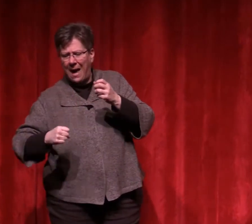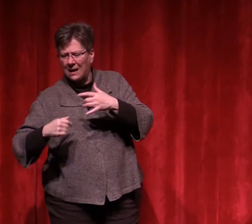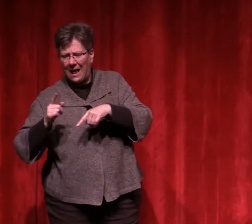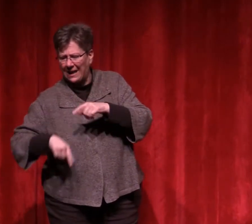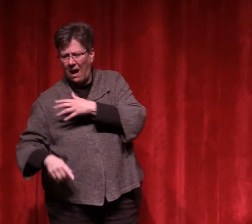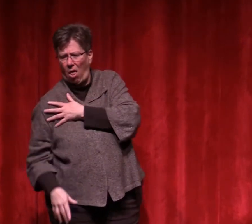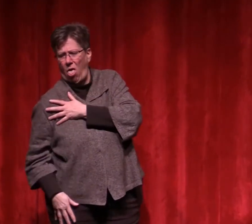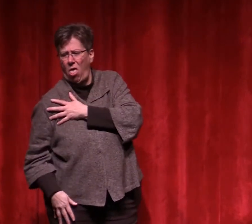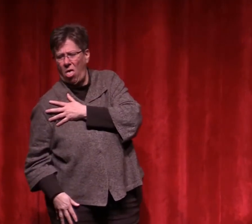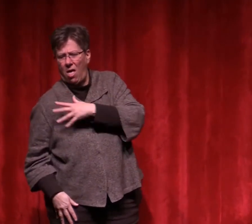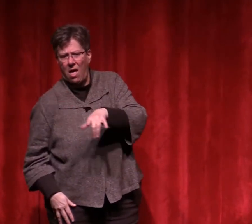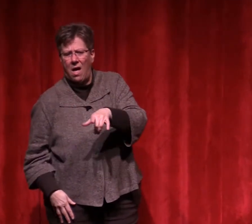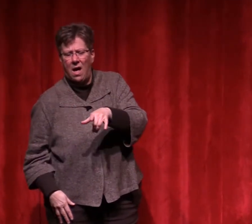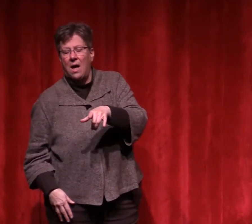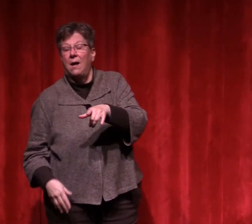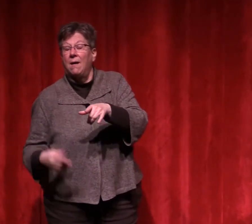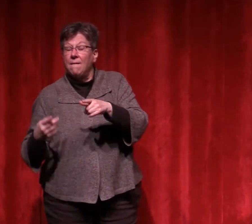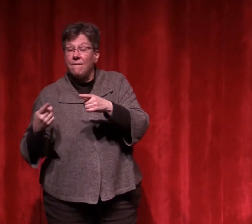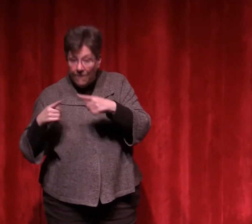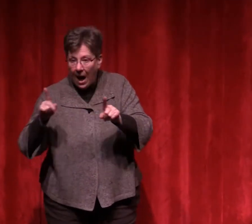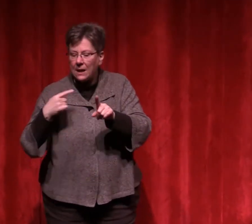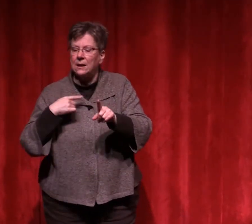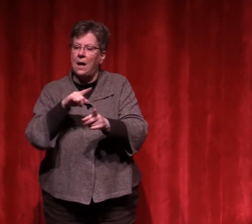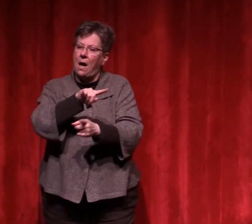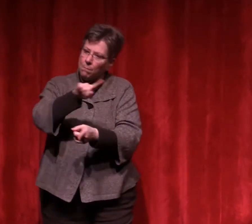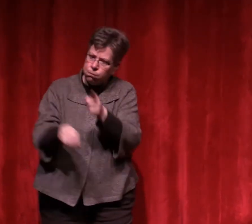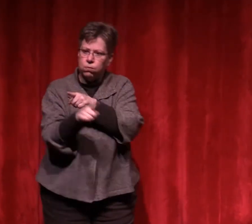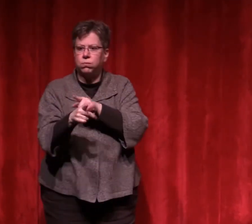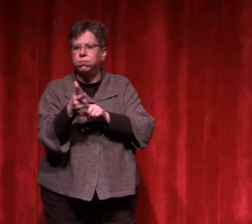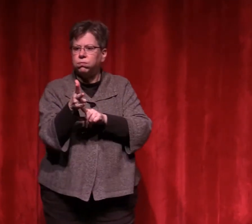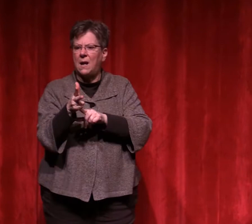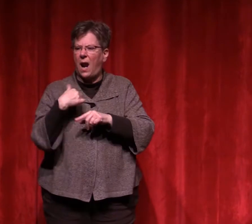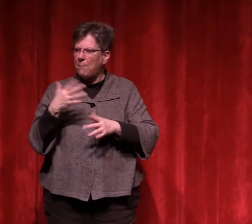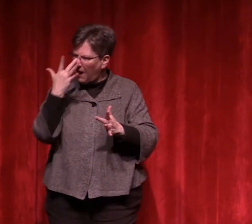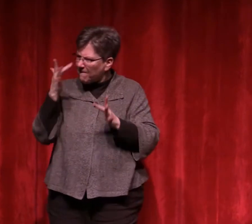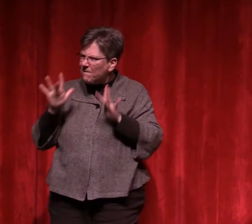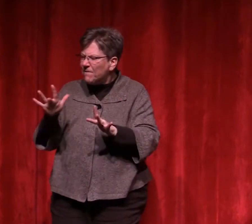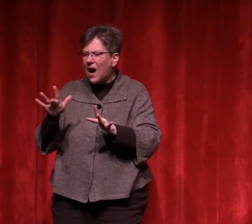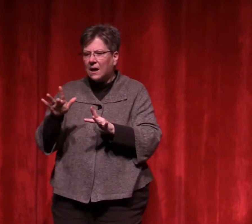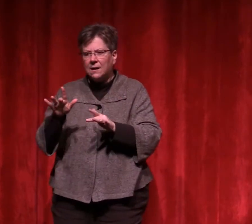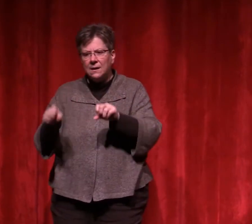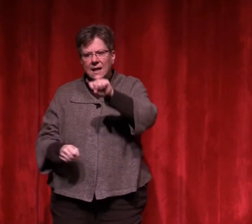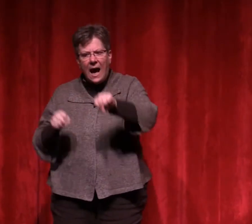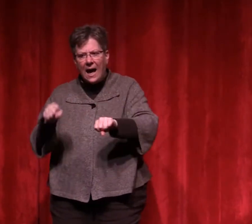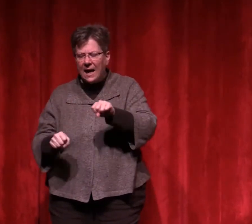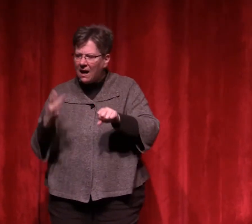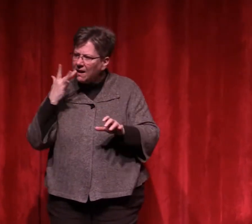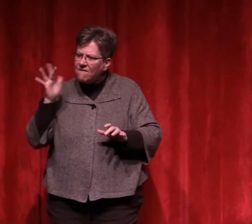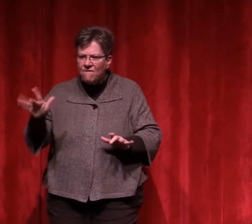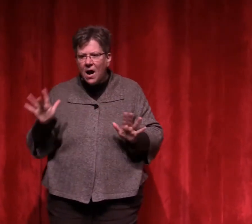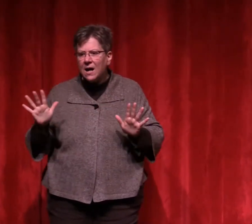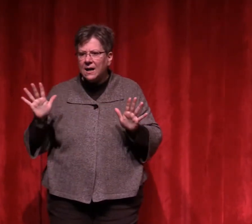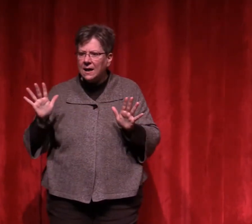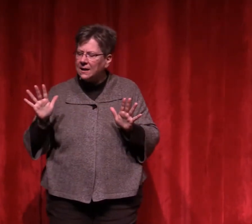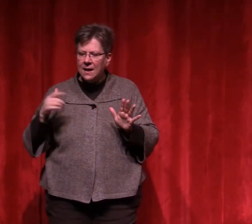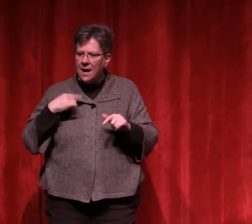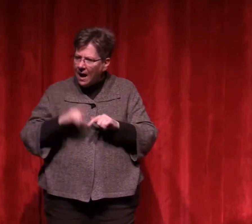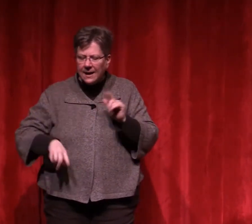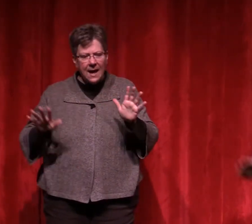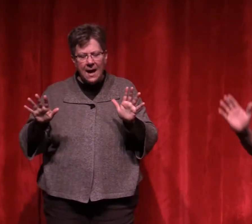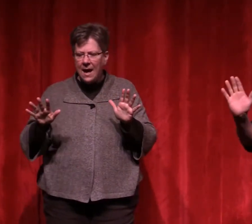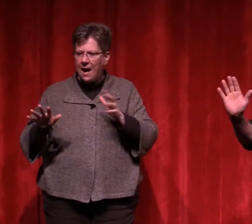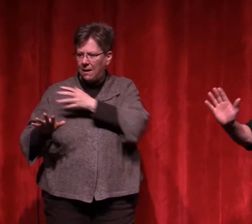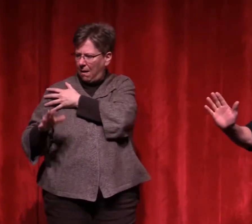my friends were like, oh, you made it, good. You know, I was like, man, fuck kayaking. You guys are crazy. I don't know how the